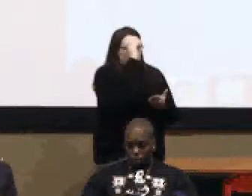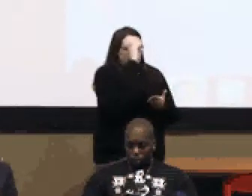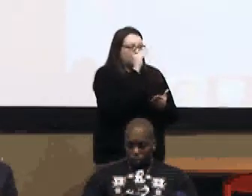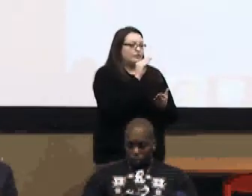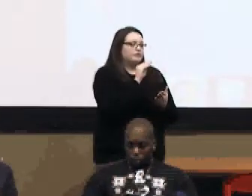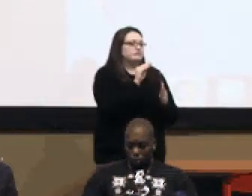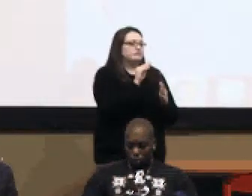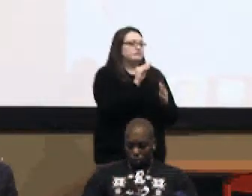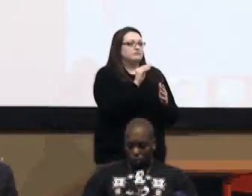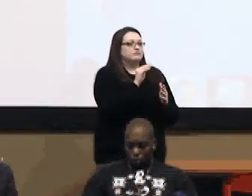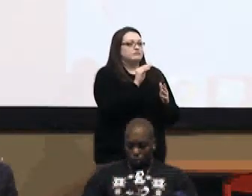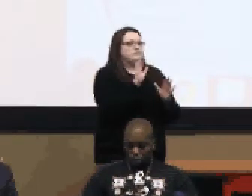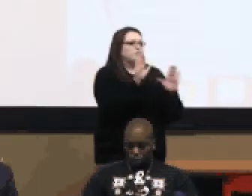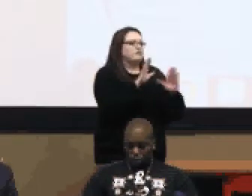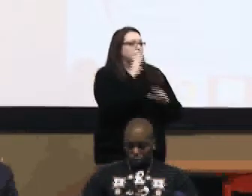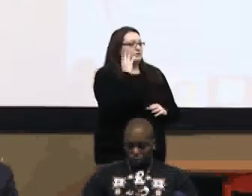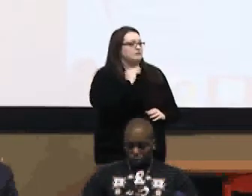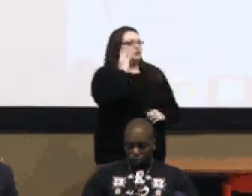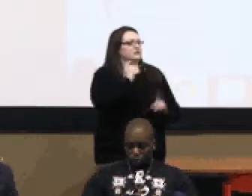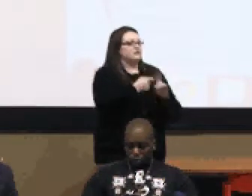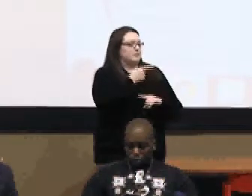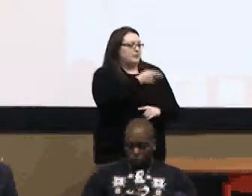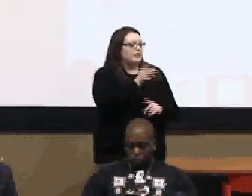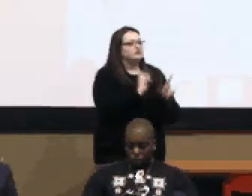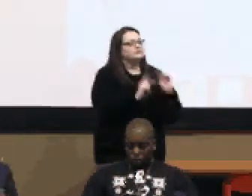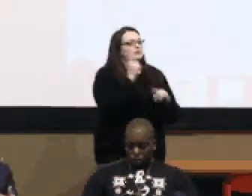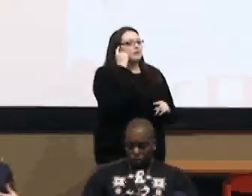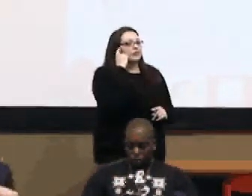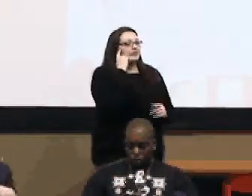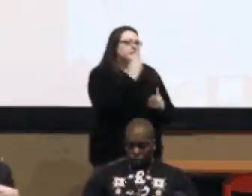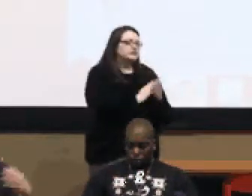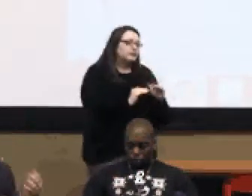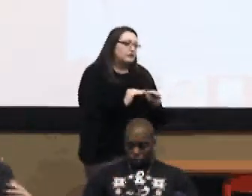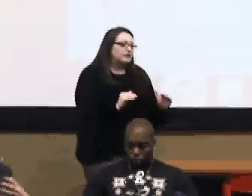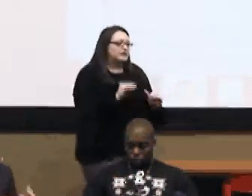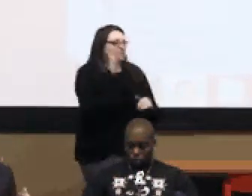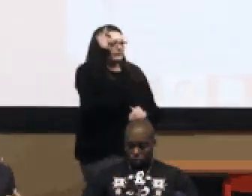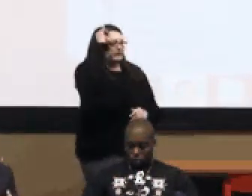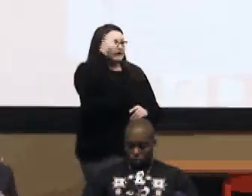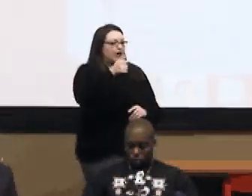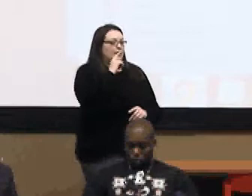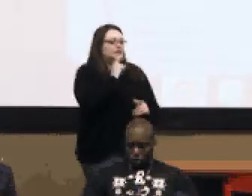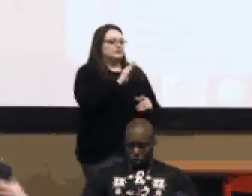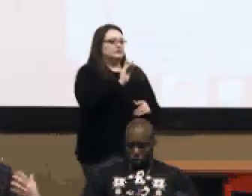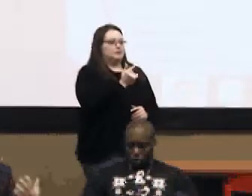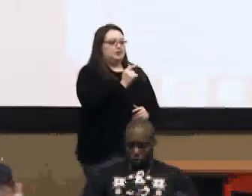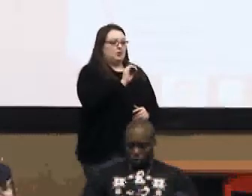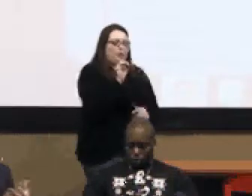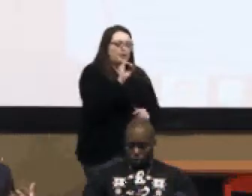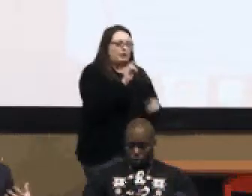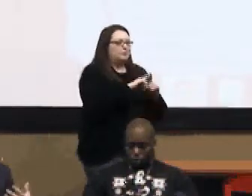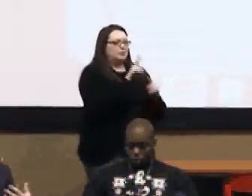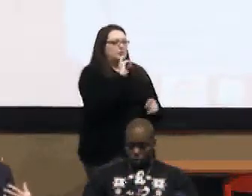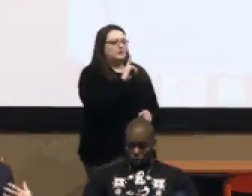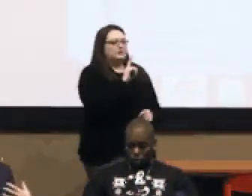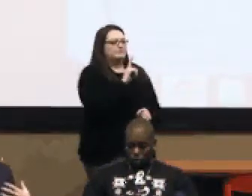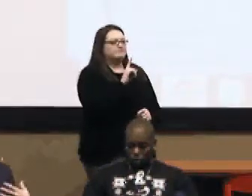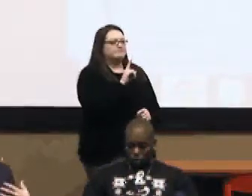just great experience. And so, people think on some level that the cow is Big Omaha, but in reality, it's